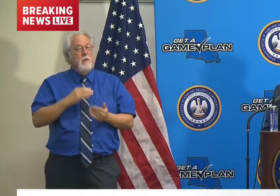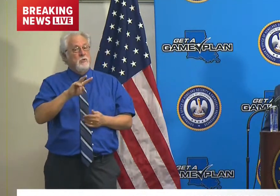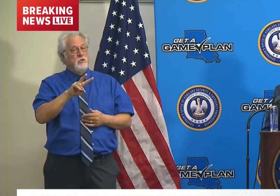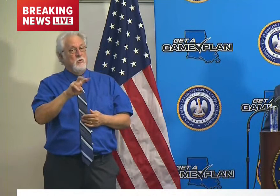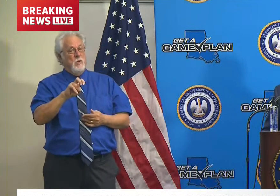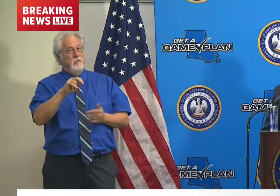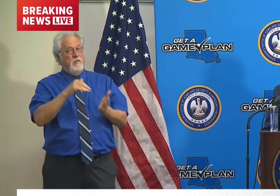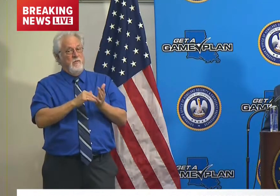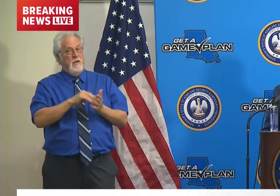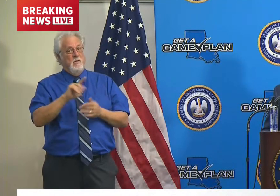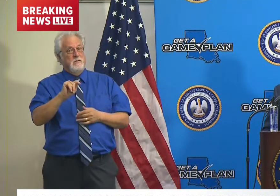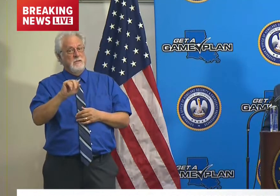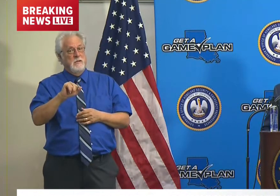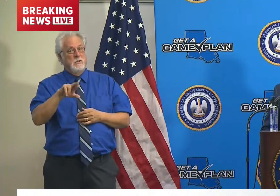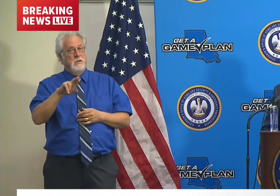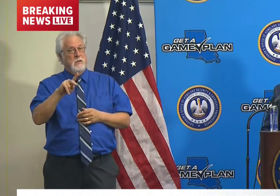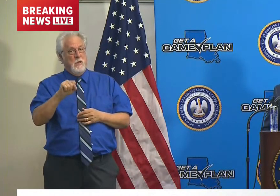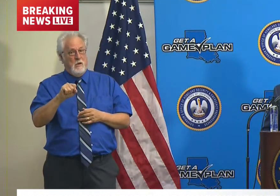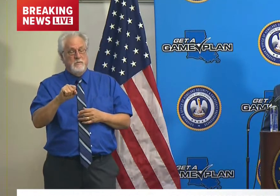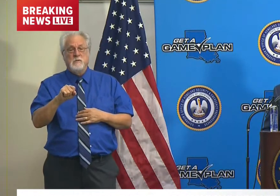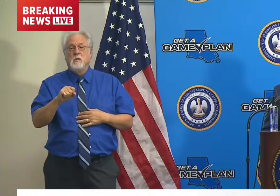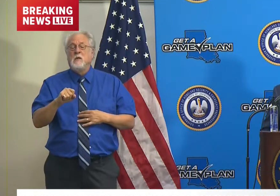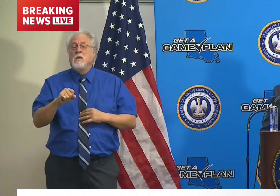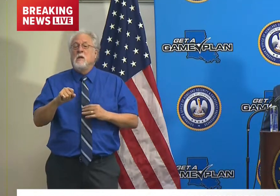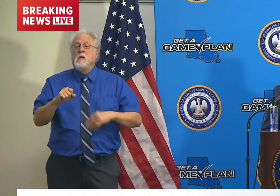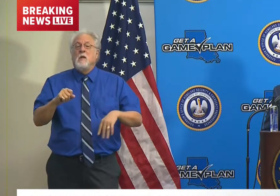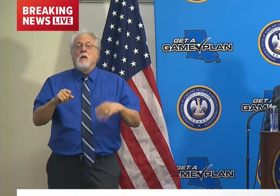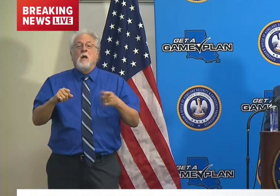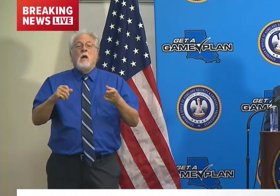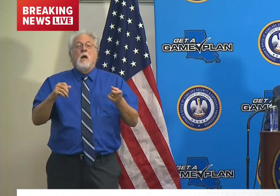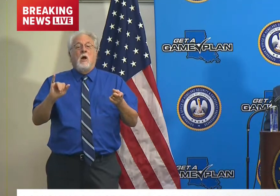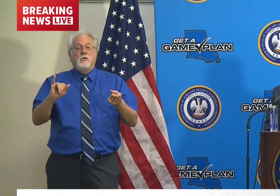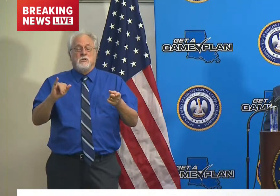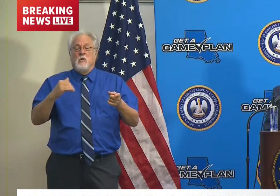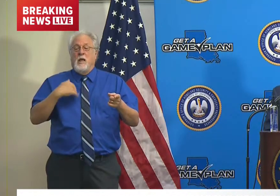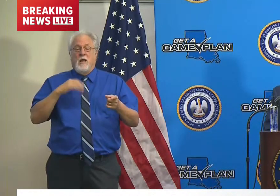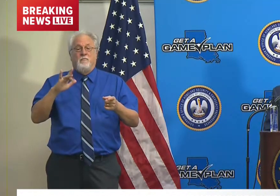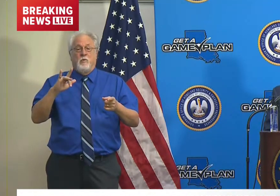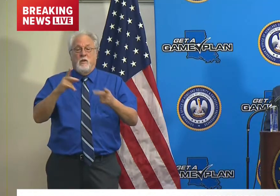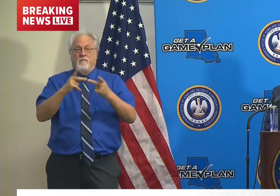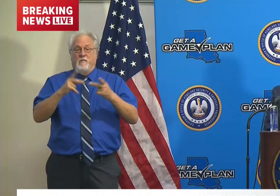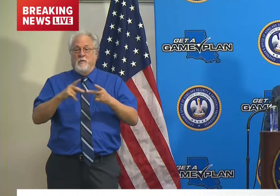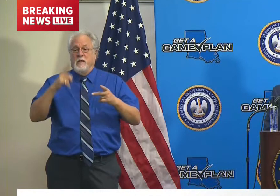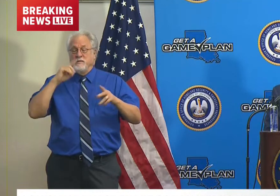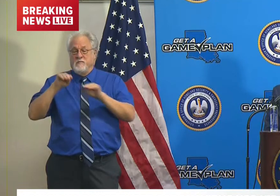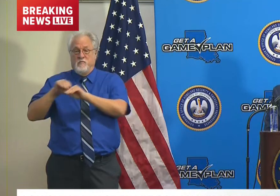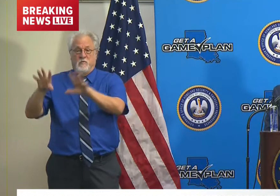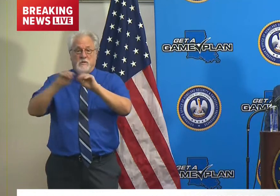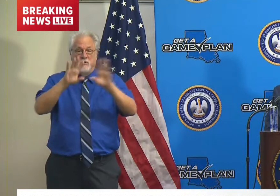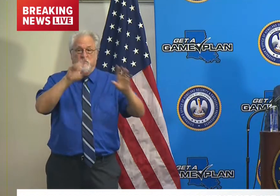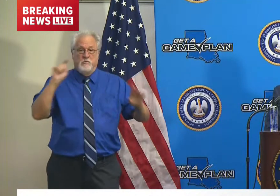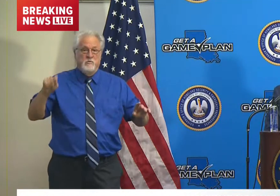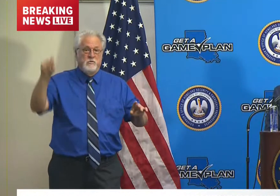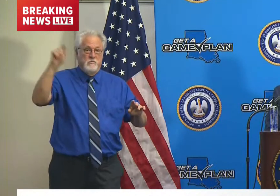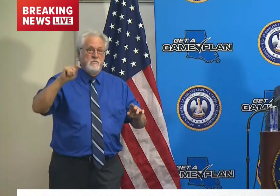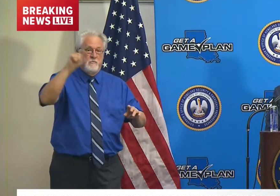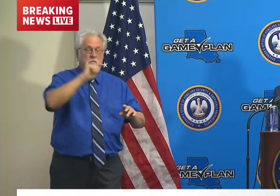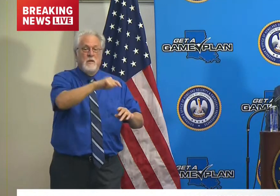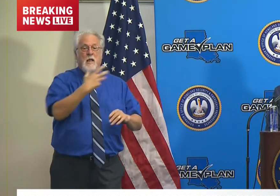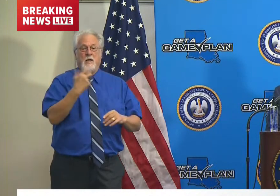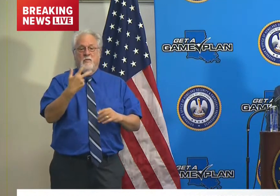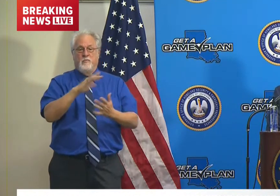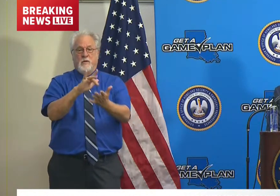tarps. They're also today supporting 25 points of distribution in 3 hubs. So that's